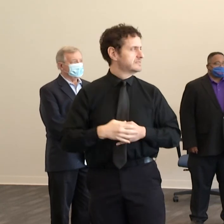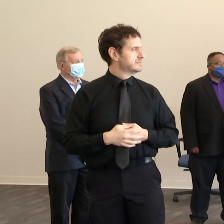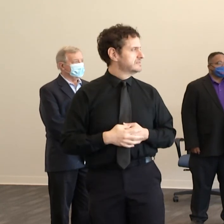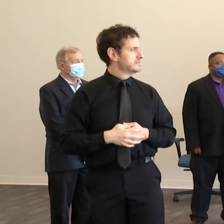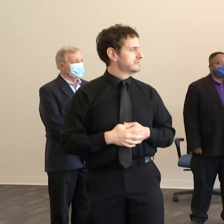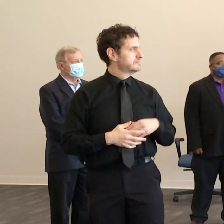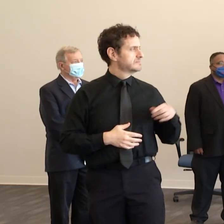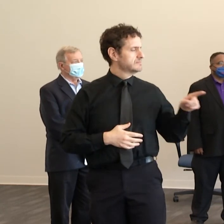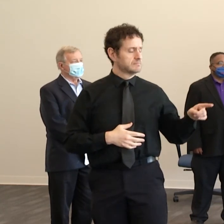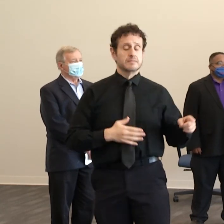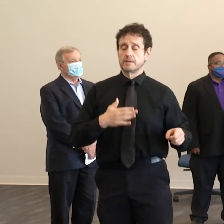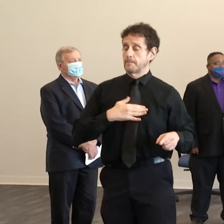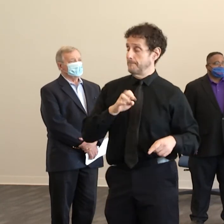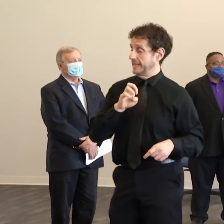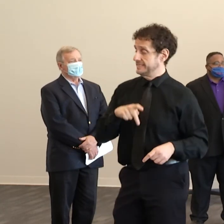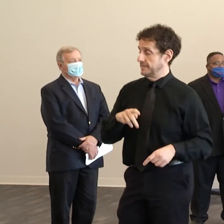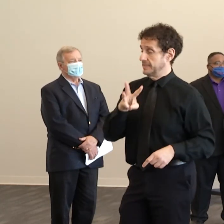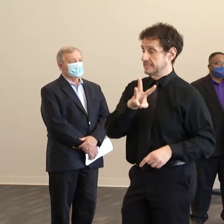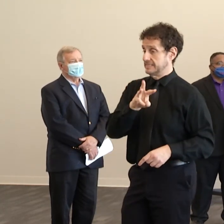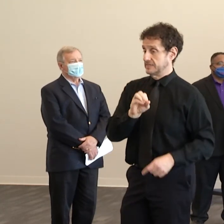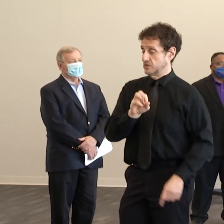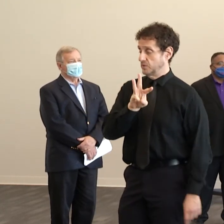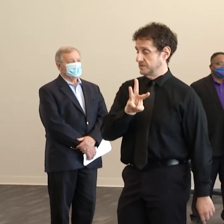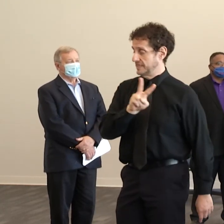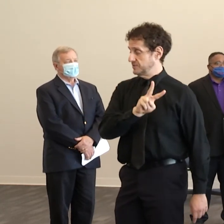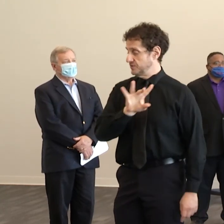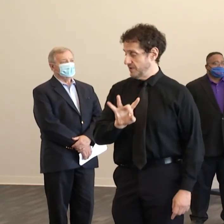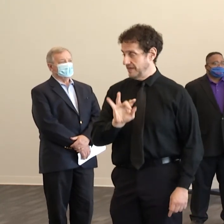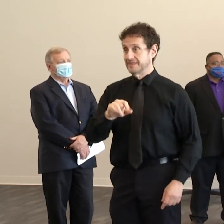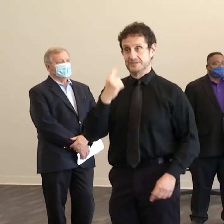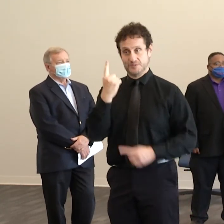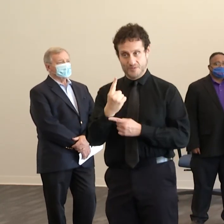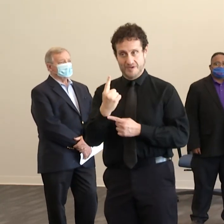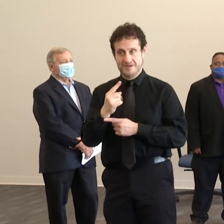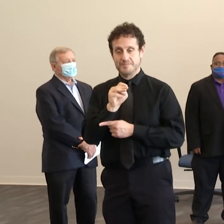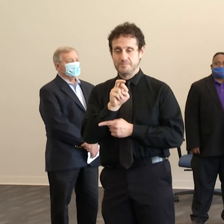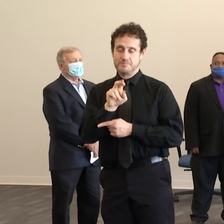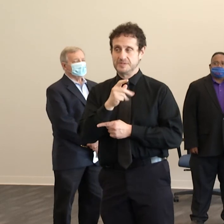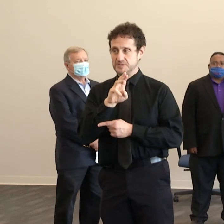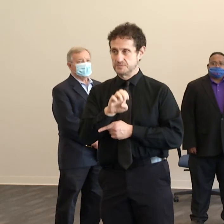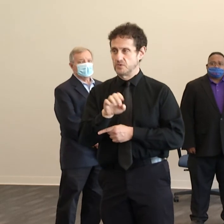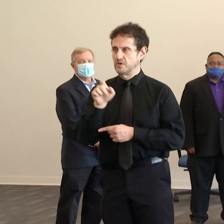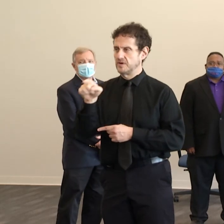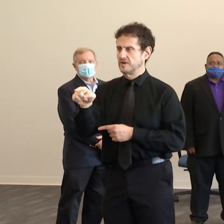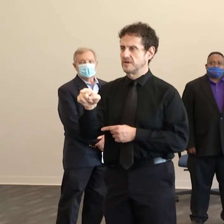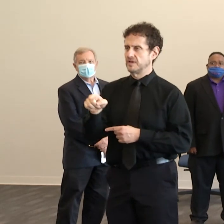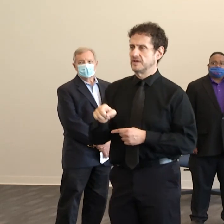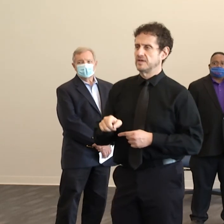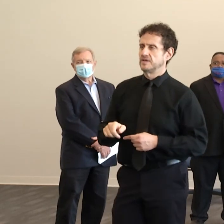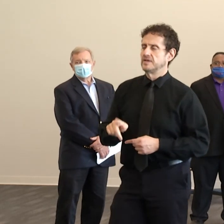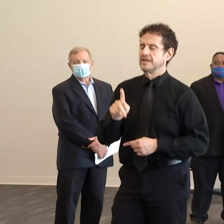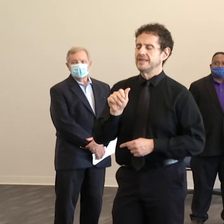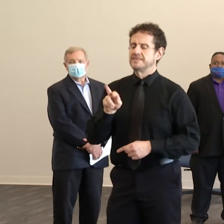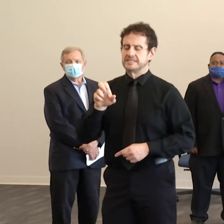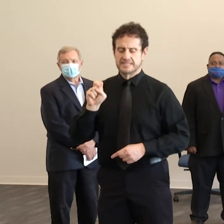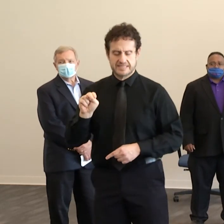Moore? 60628. Well, 60628 is one. That's Mrs. Moore's district. Karen? Hey, Lisa, it's Karen